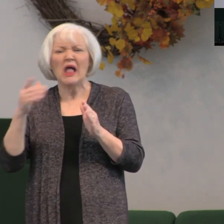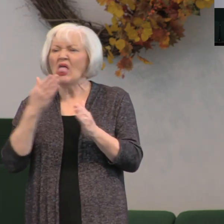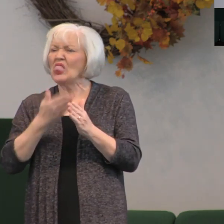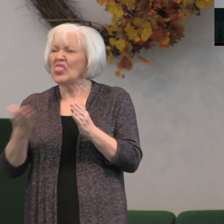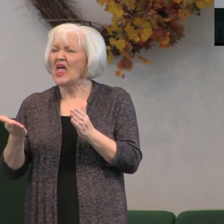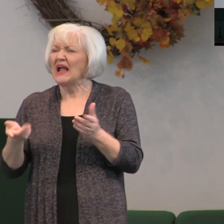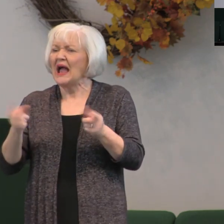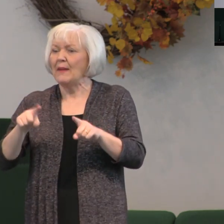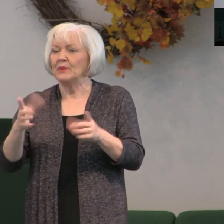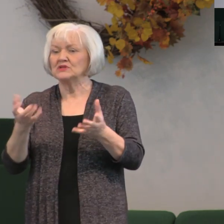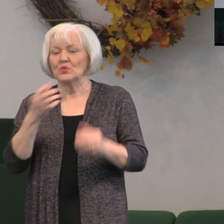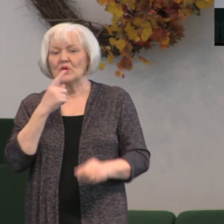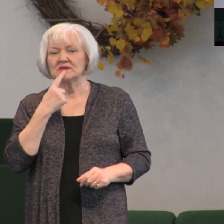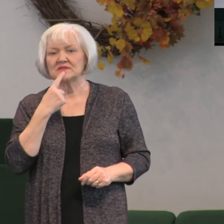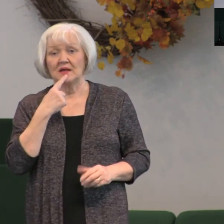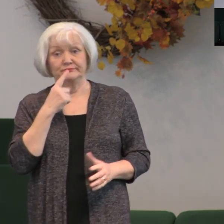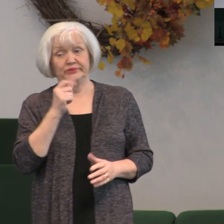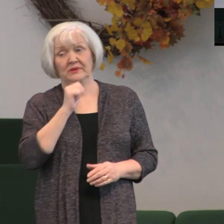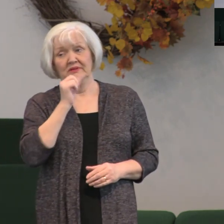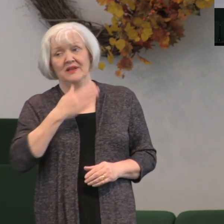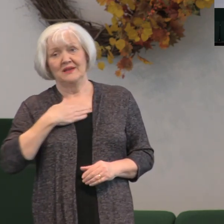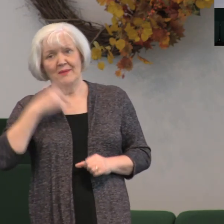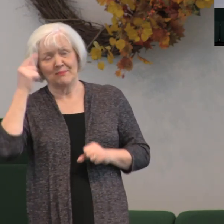that make you want to say, This is not my circus?